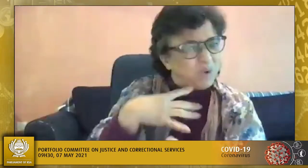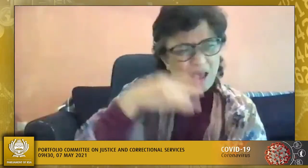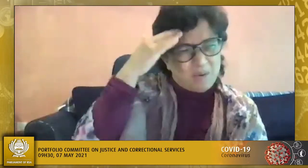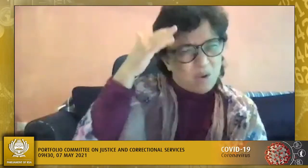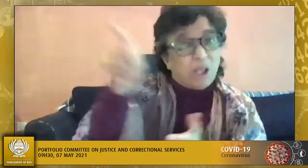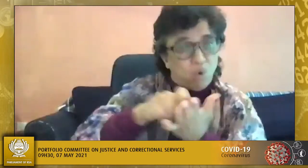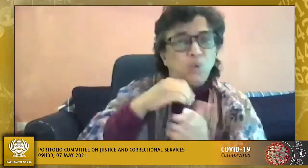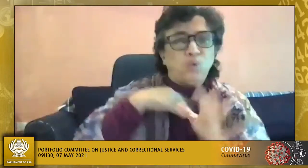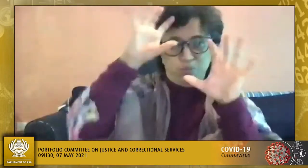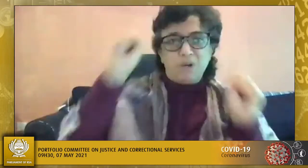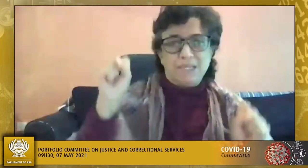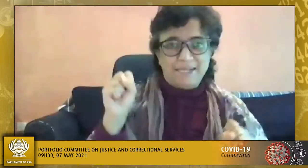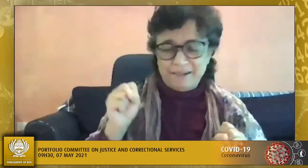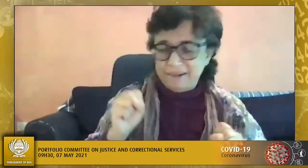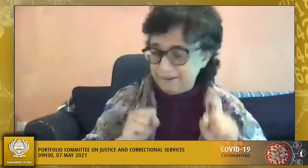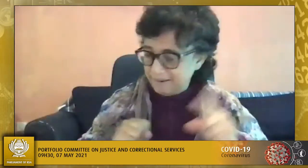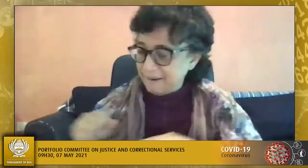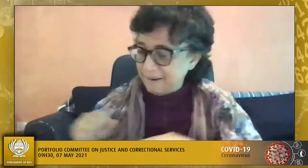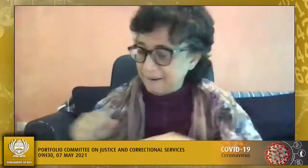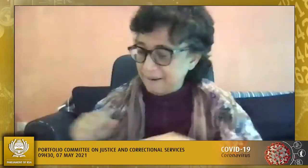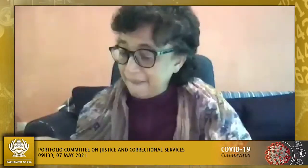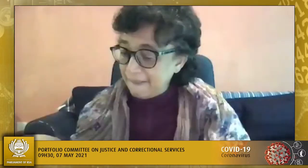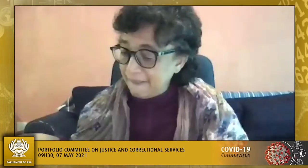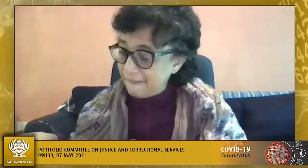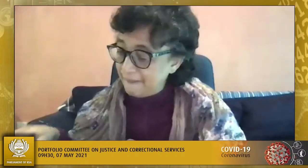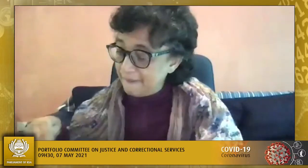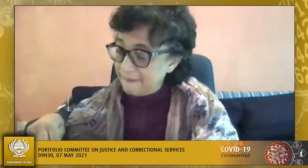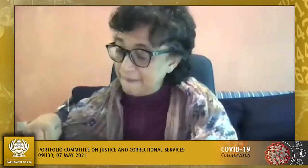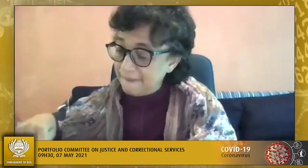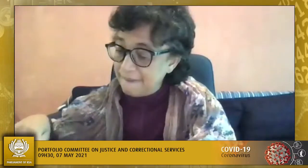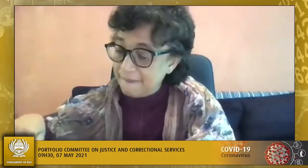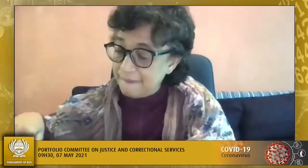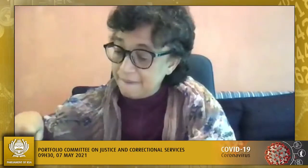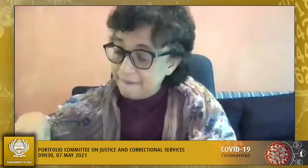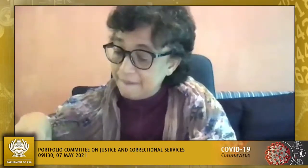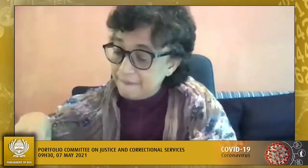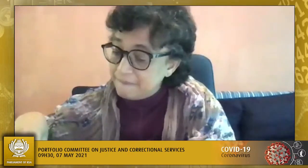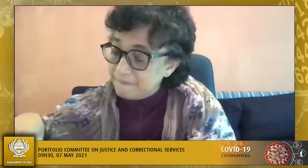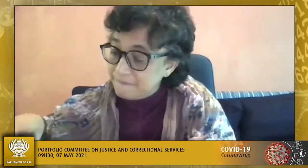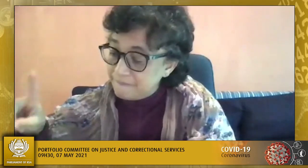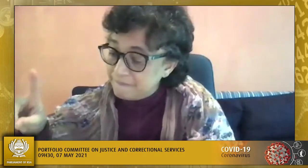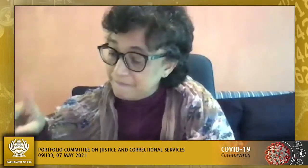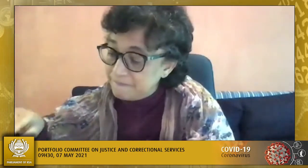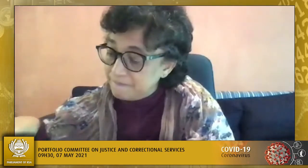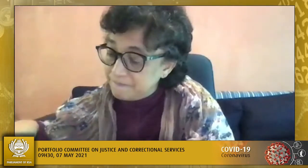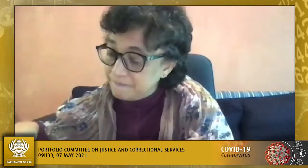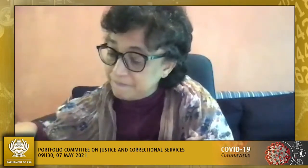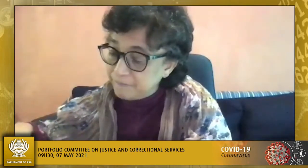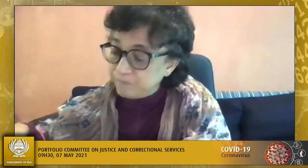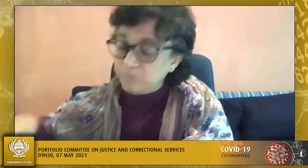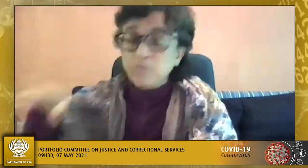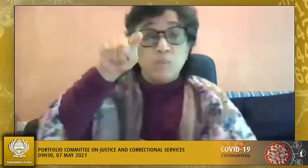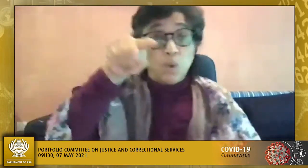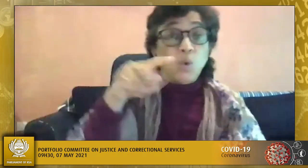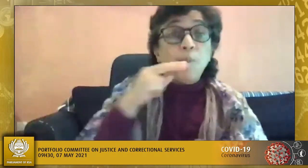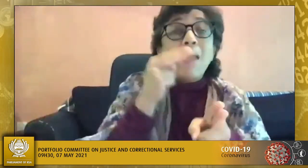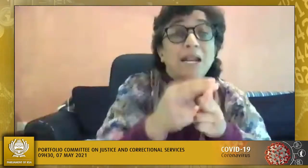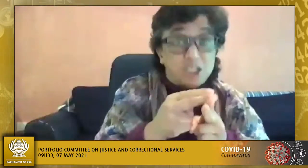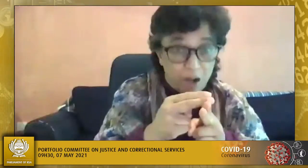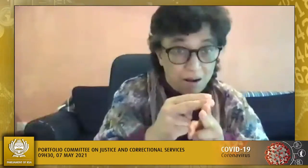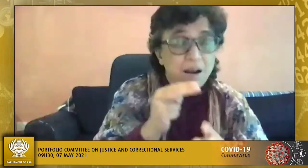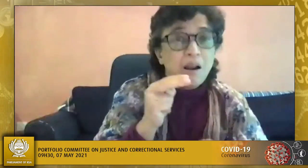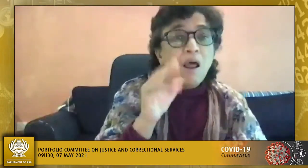have the funds been released him um yes and he wrote specifically to the president and let me